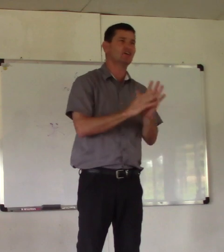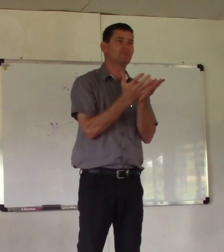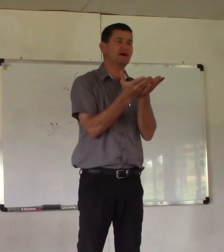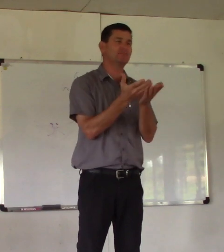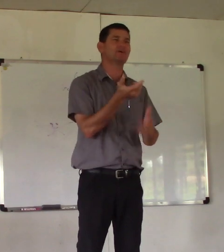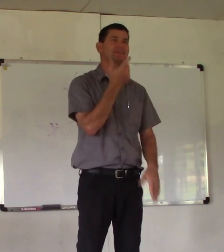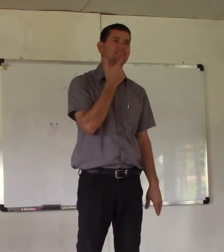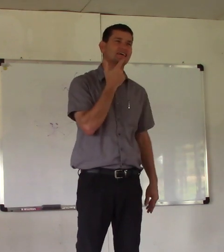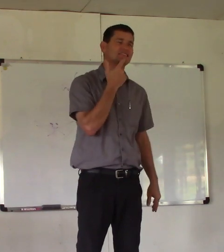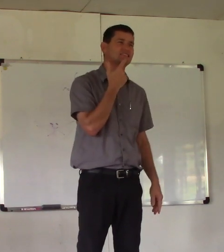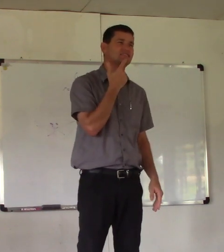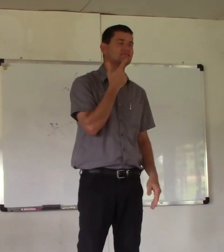Bible, he says,